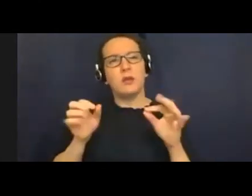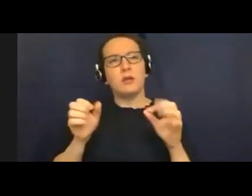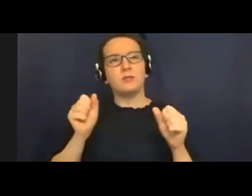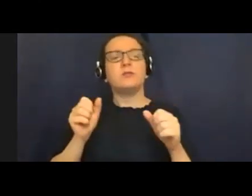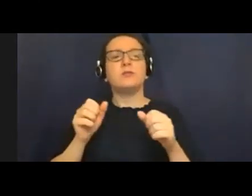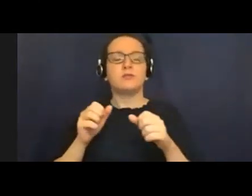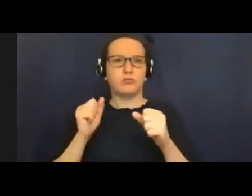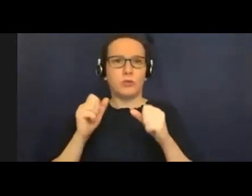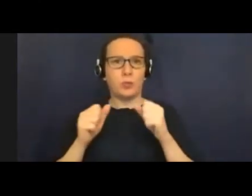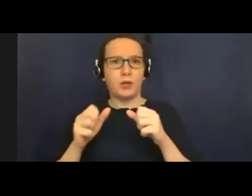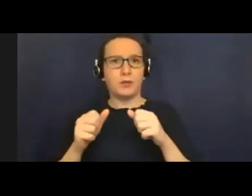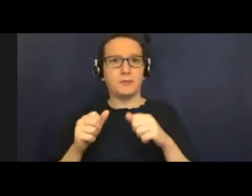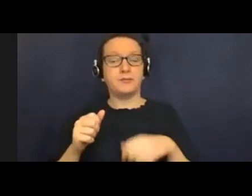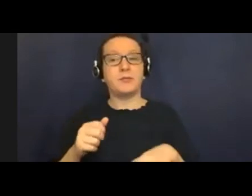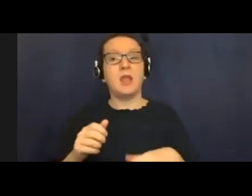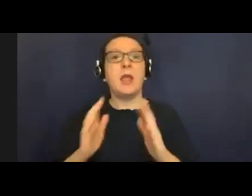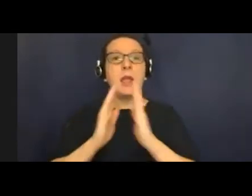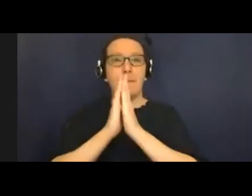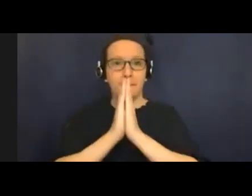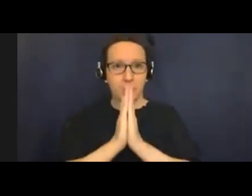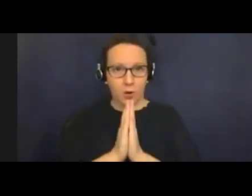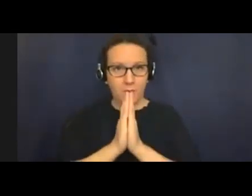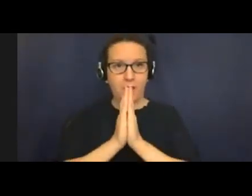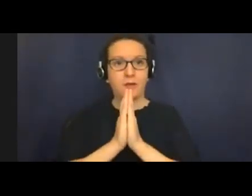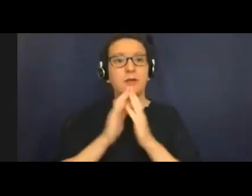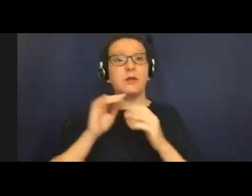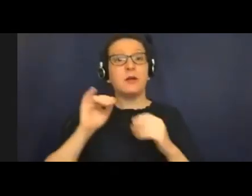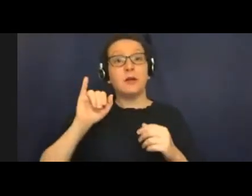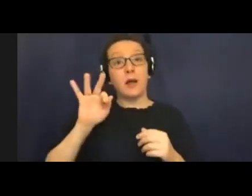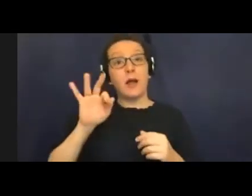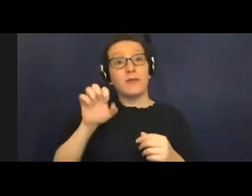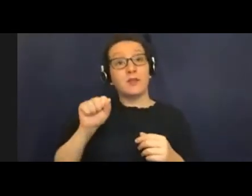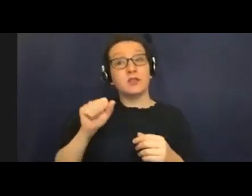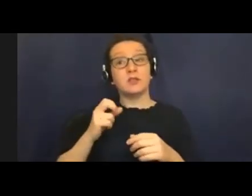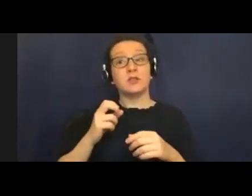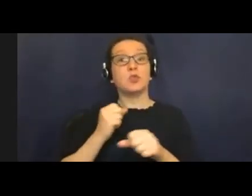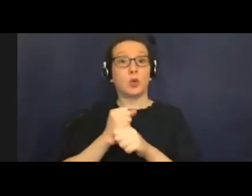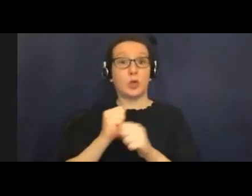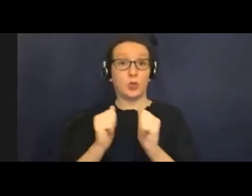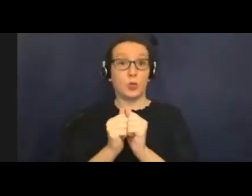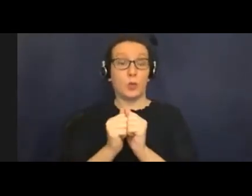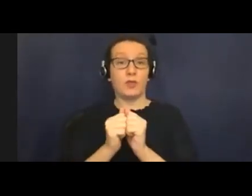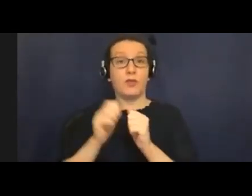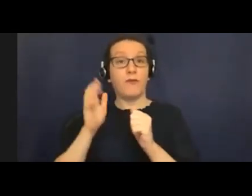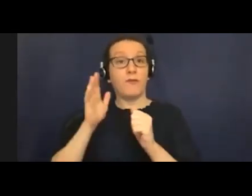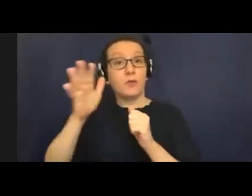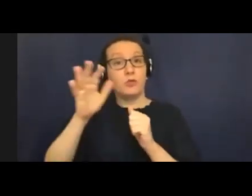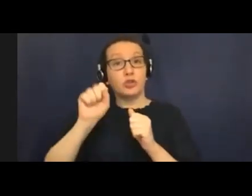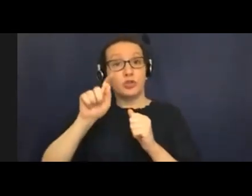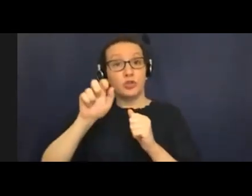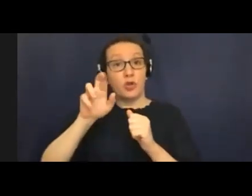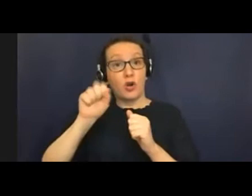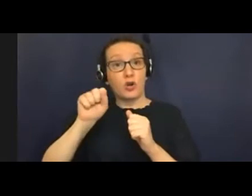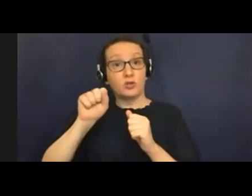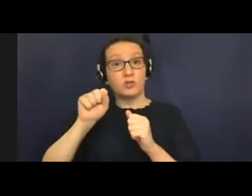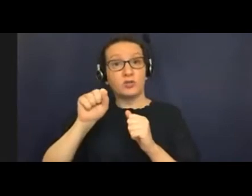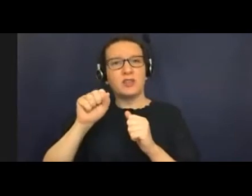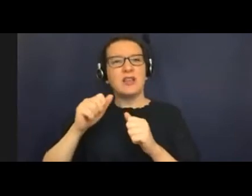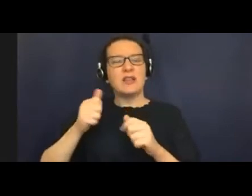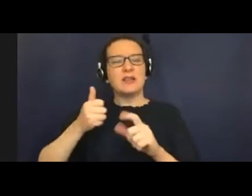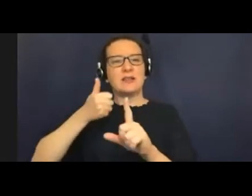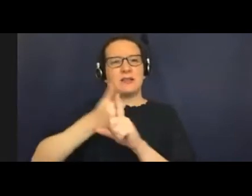In Burma, IFES is working with Future Stars, which is a self-advocacy organization comprised of people with intellectual